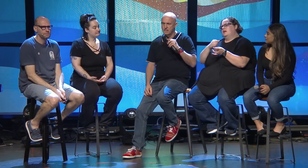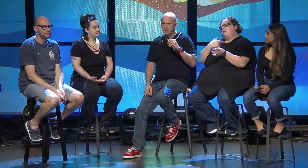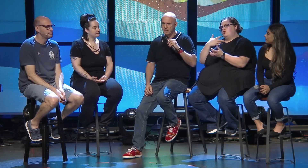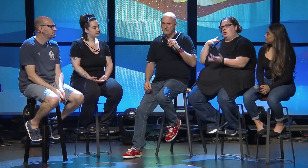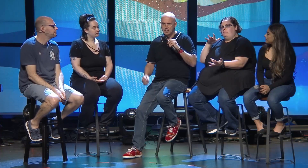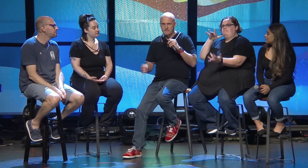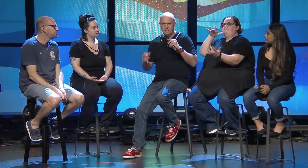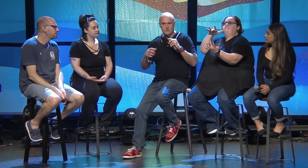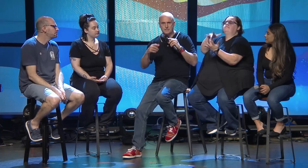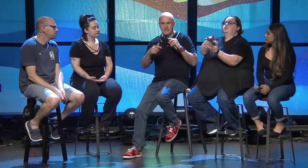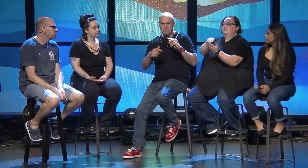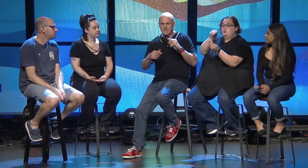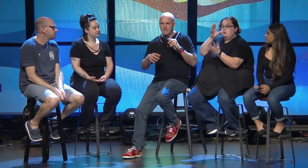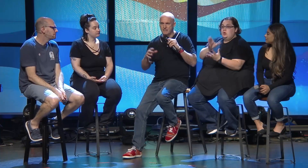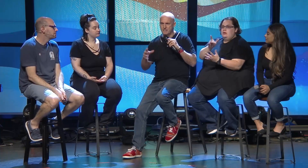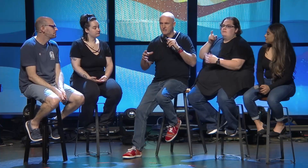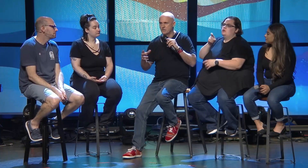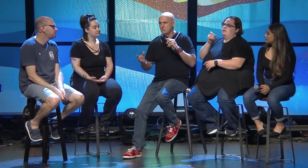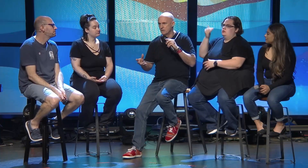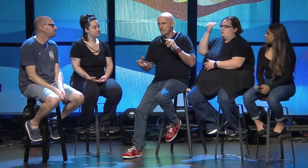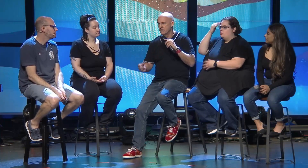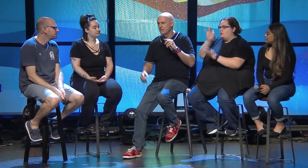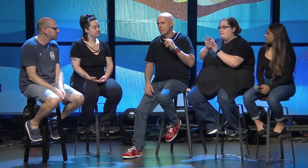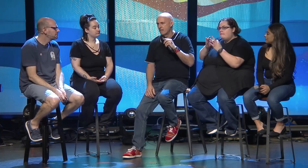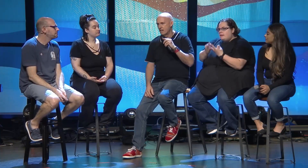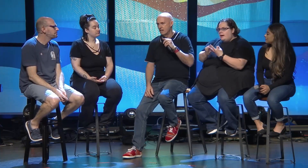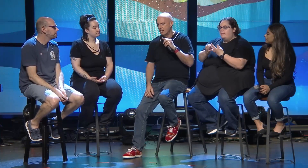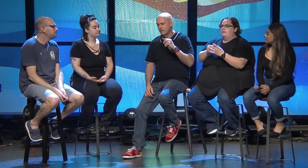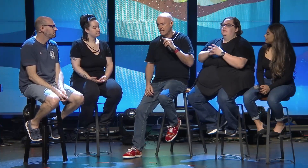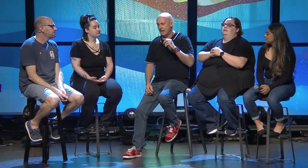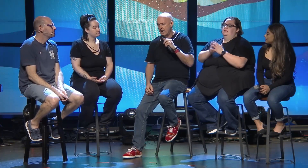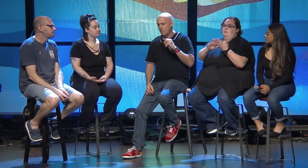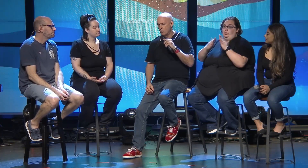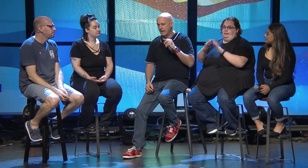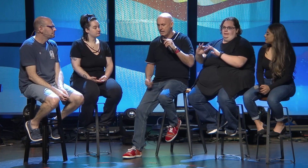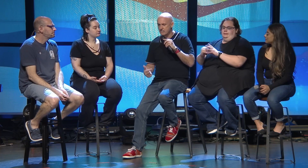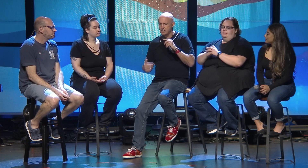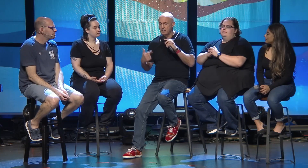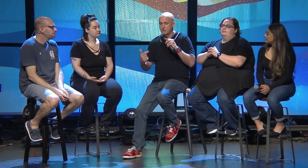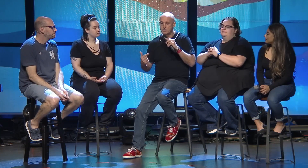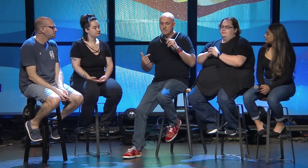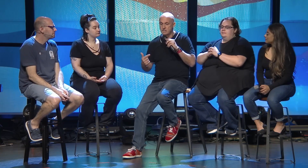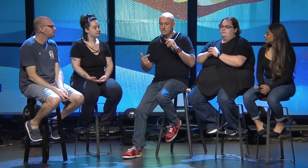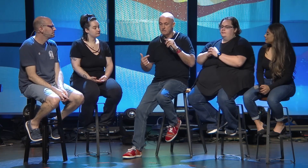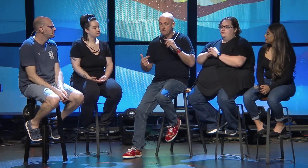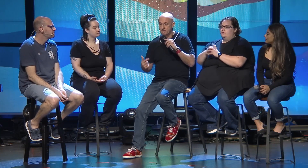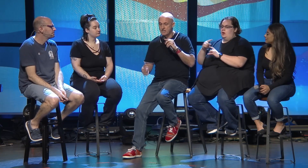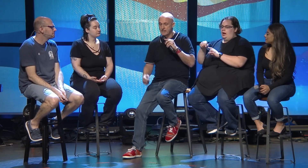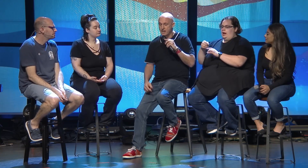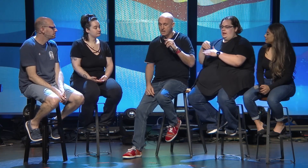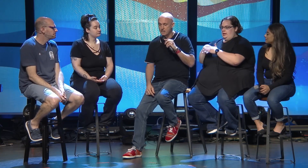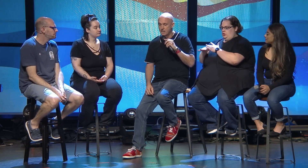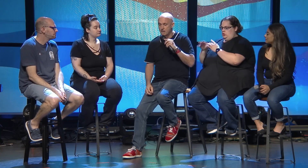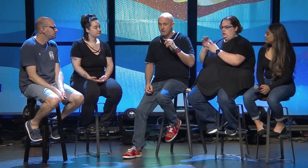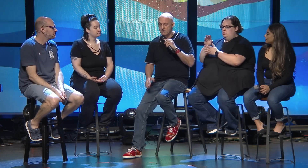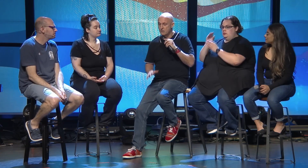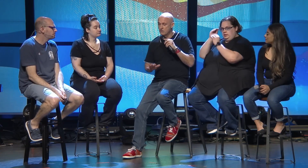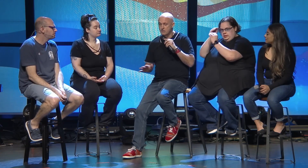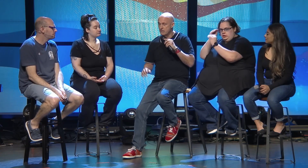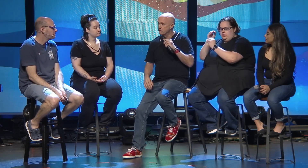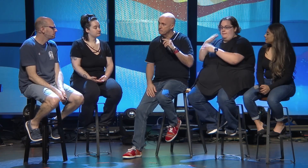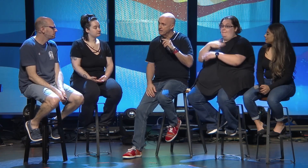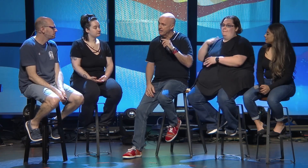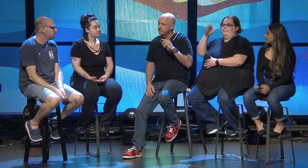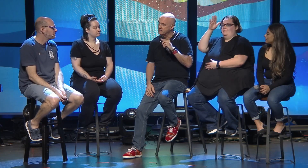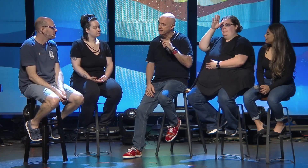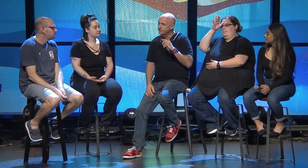student, you have to know the family, you have to know the community. When I decided to go into teaching, my dad, all he wanted to